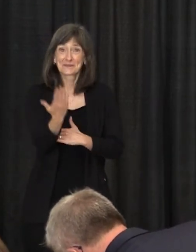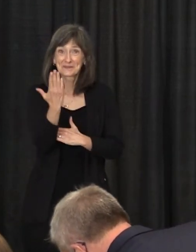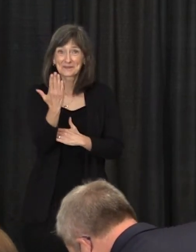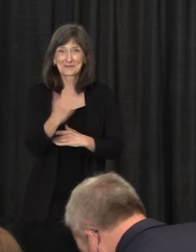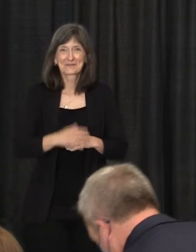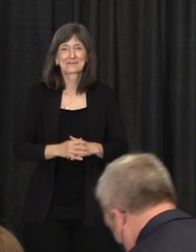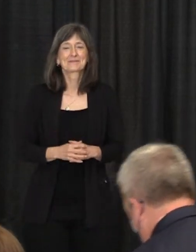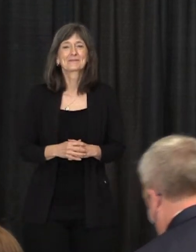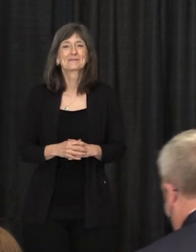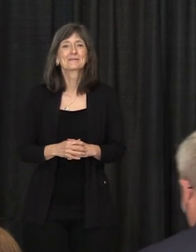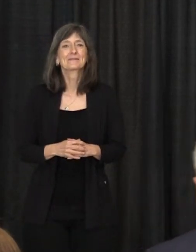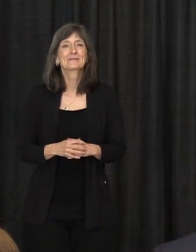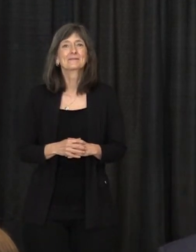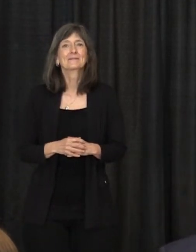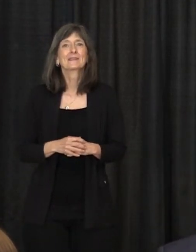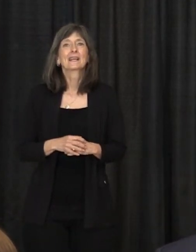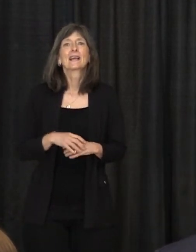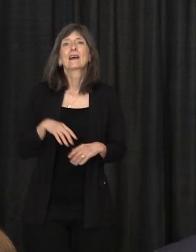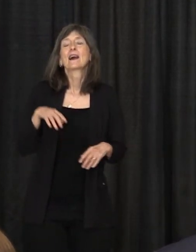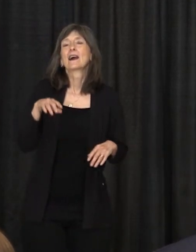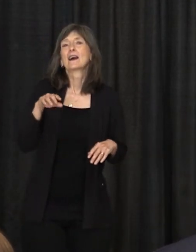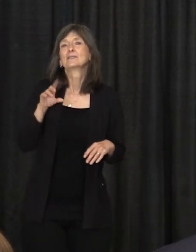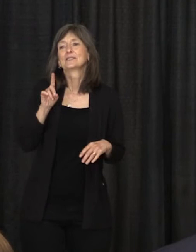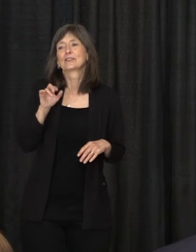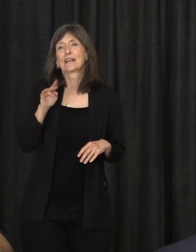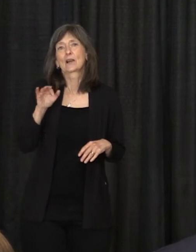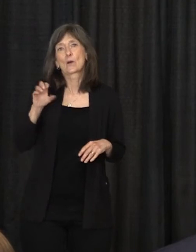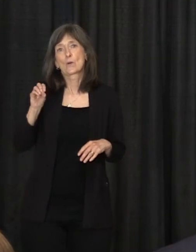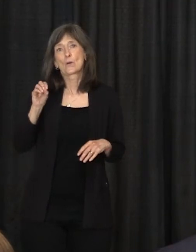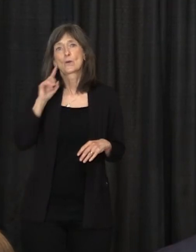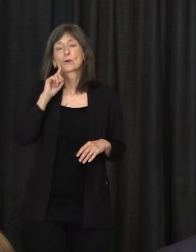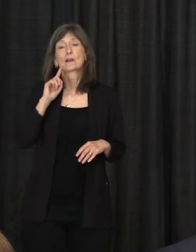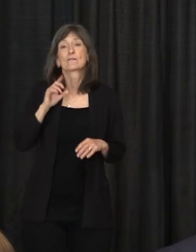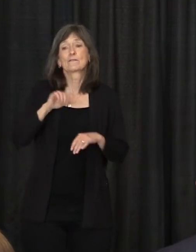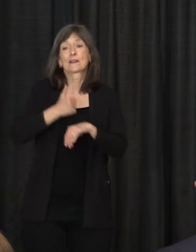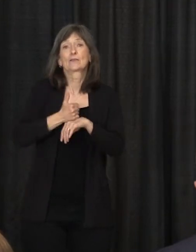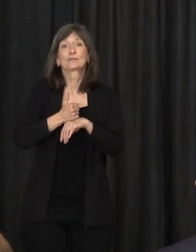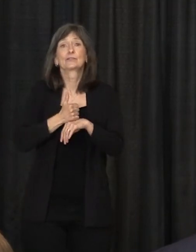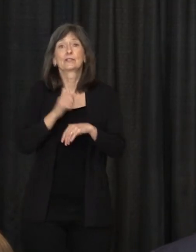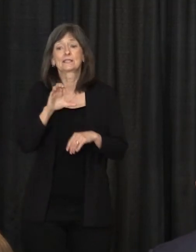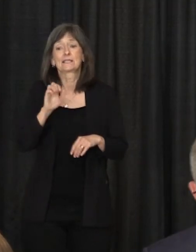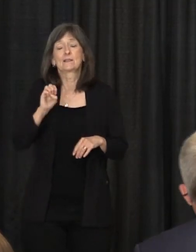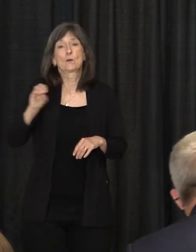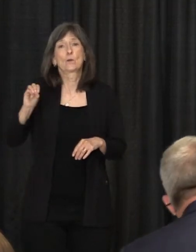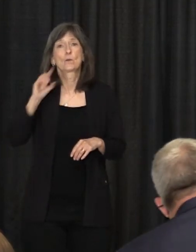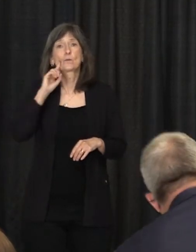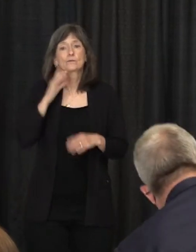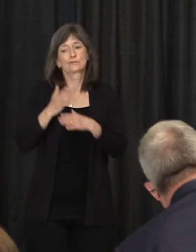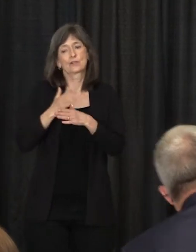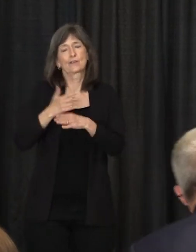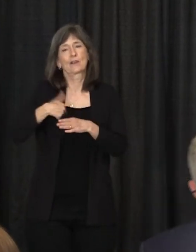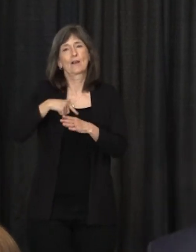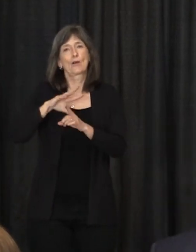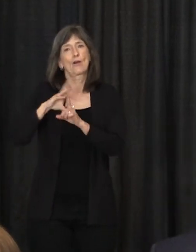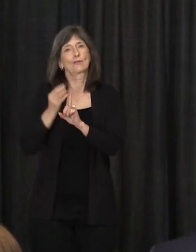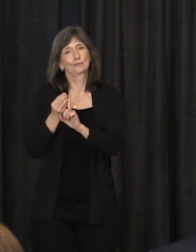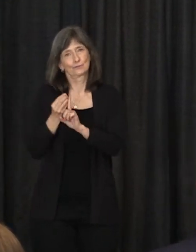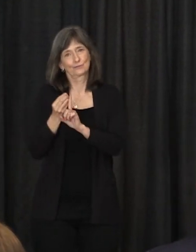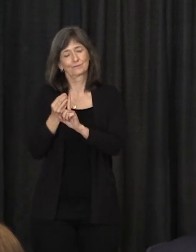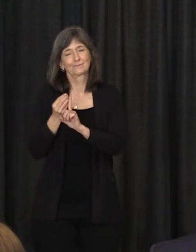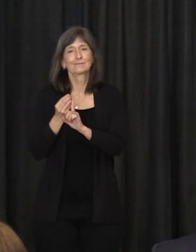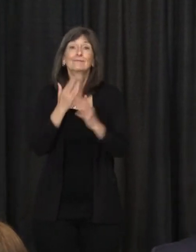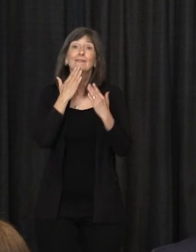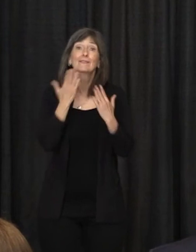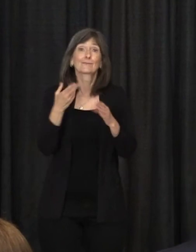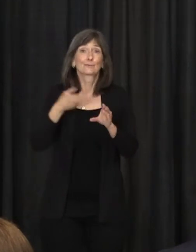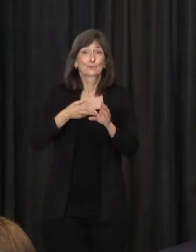everyone. I'm Lloydetta Quaco, the founder and CEO of Sharing Our Cultures. Thank you so much for joining us here